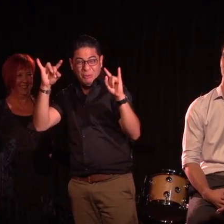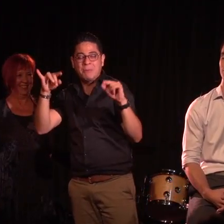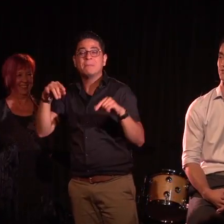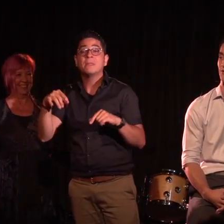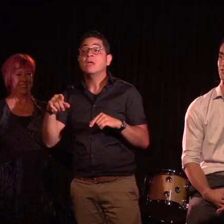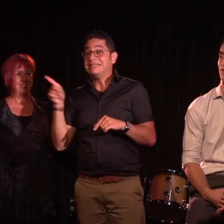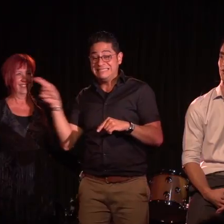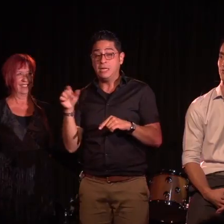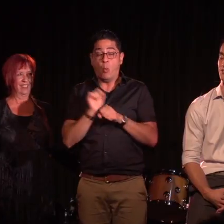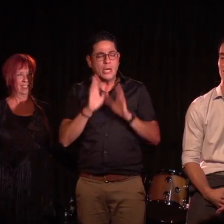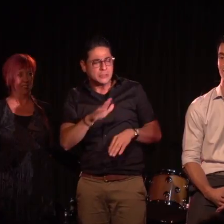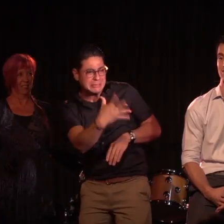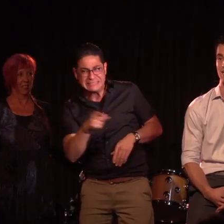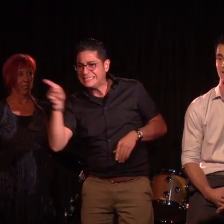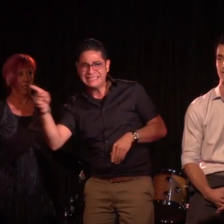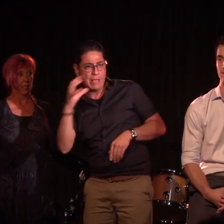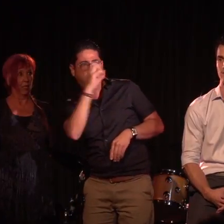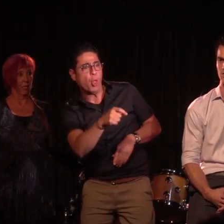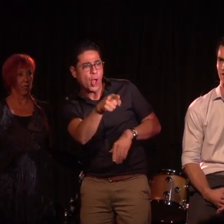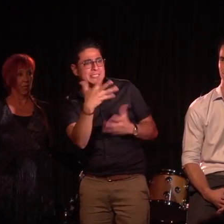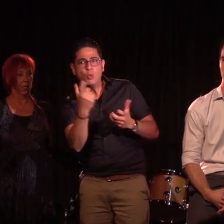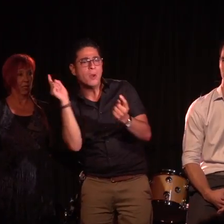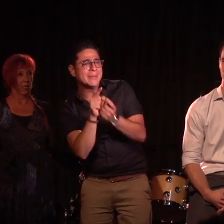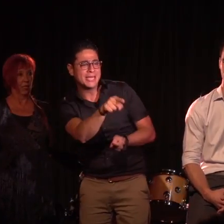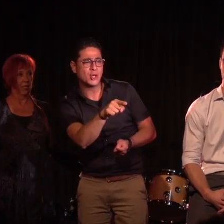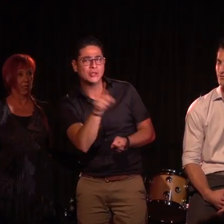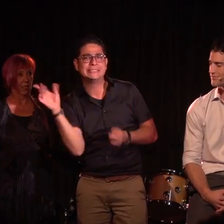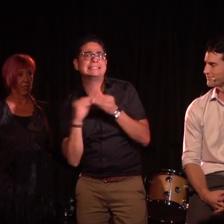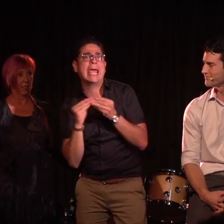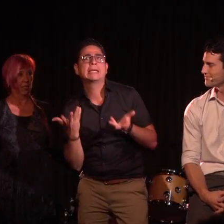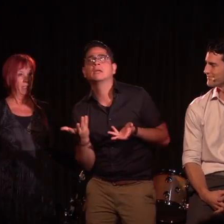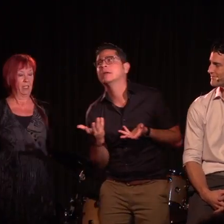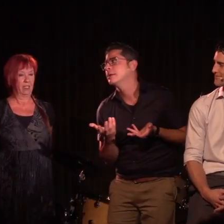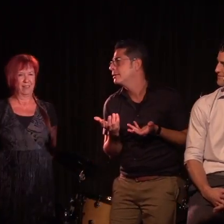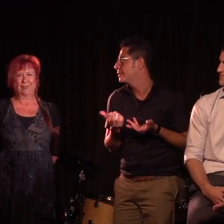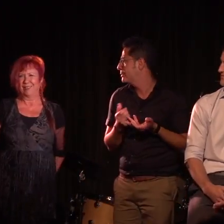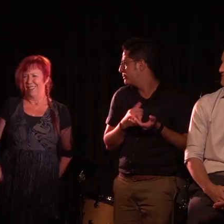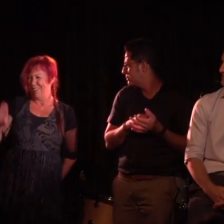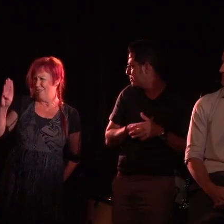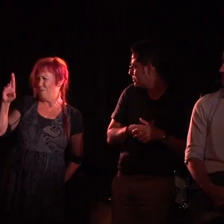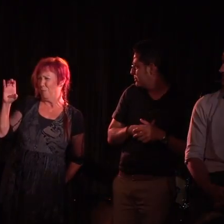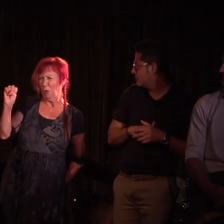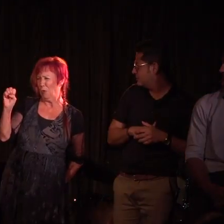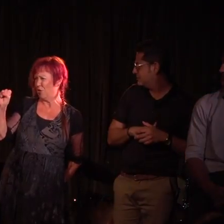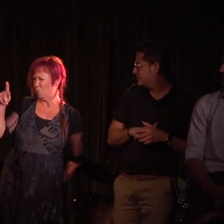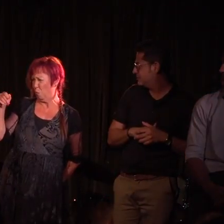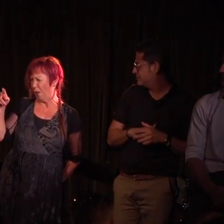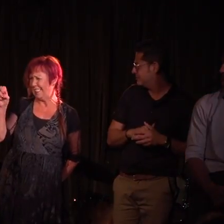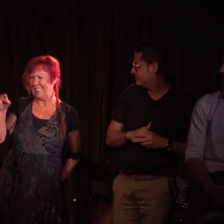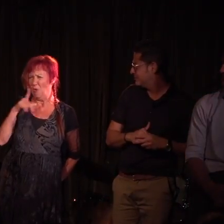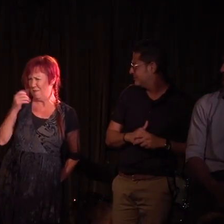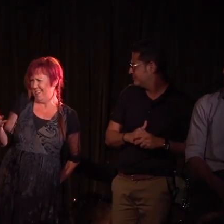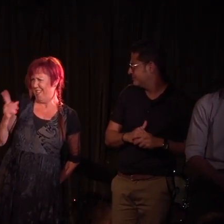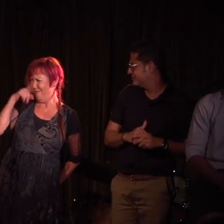that Bruce's crush on her was the talk of the set, she declined to be introduced. Who's Bruce Springsteen? He looked like a